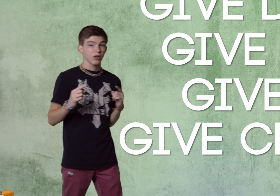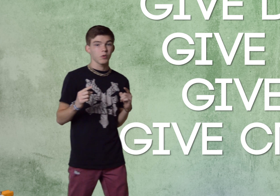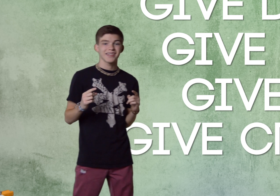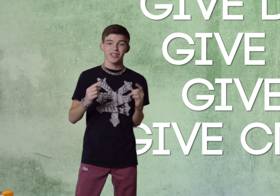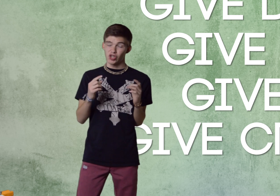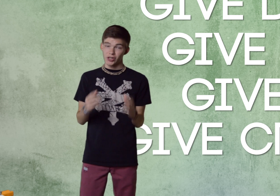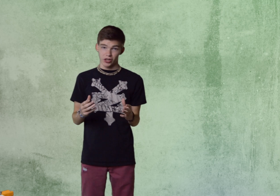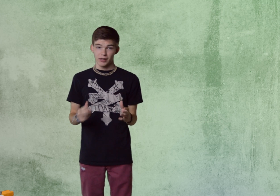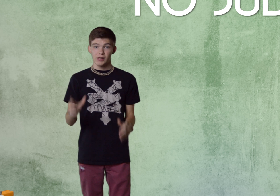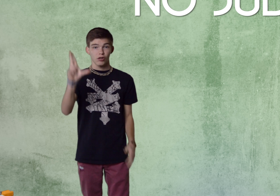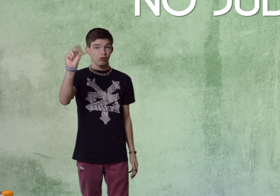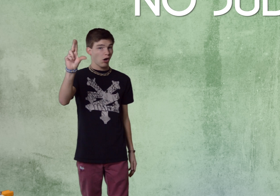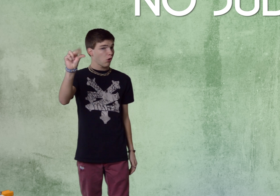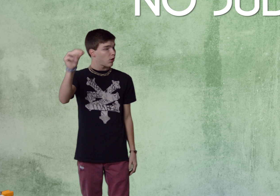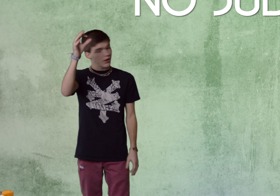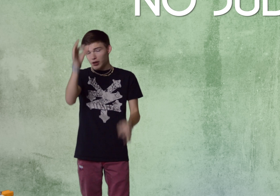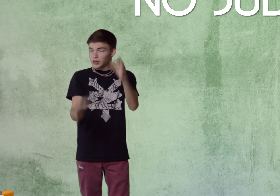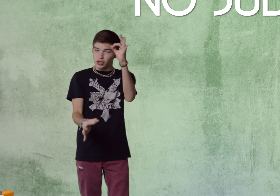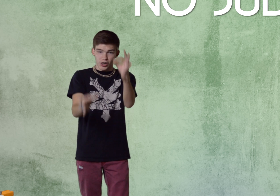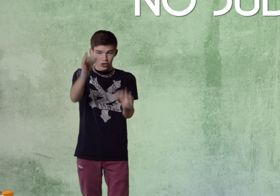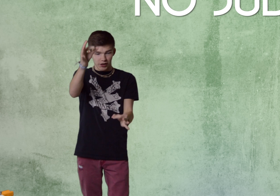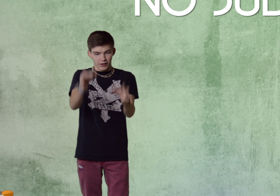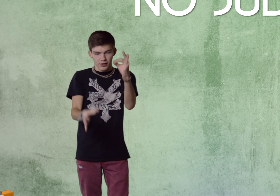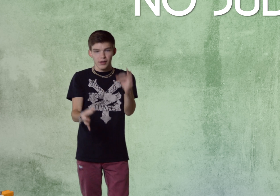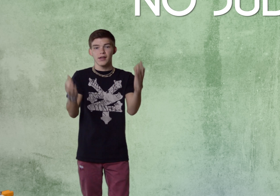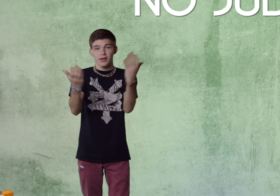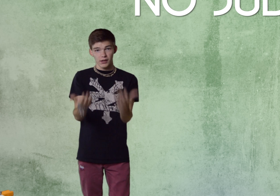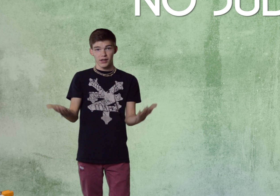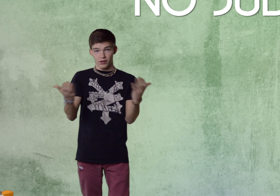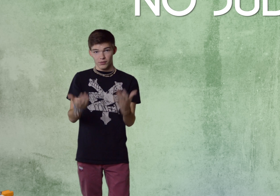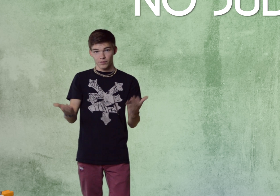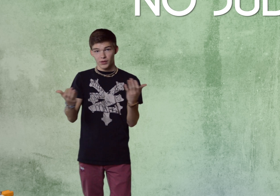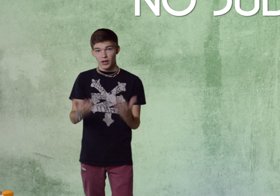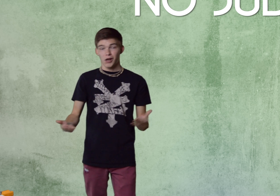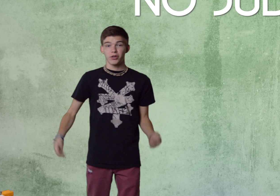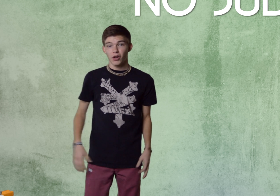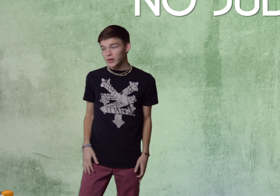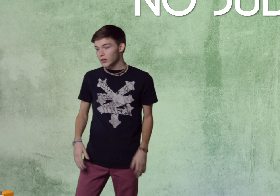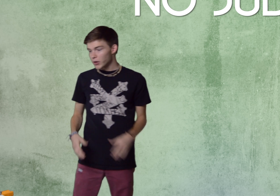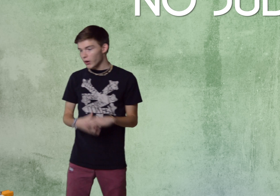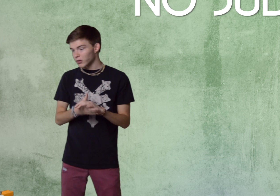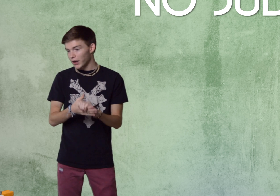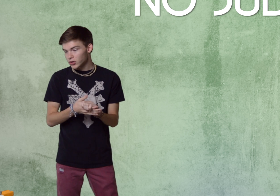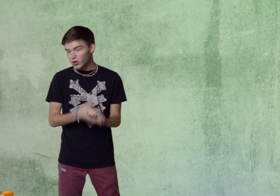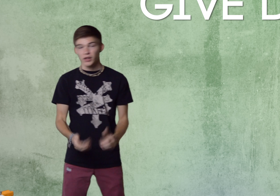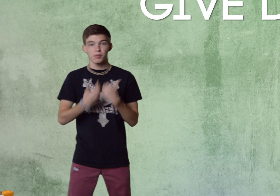We say judging, so no judging here. And when you're going to the beat, you have to make sure it's bring